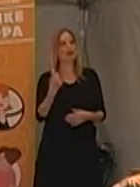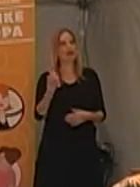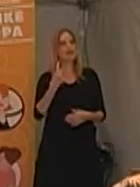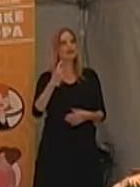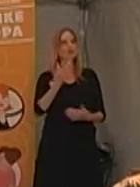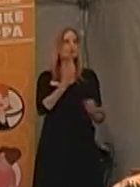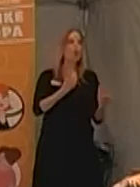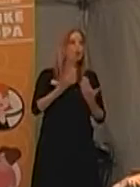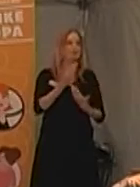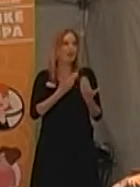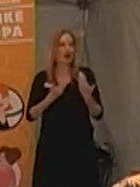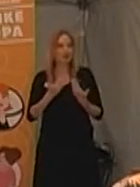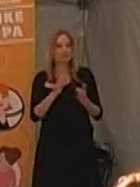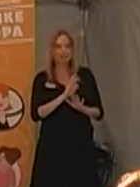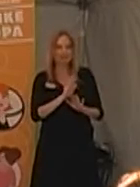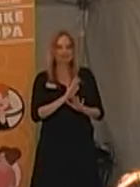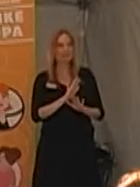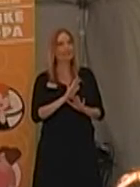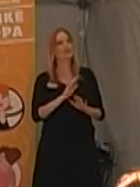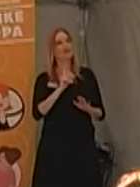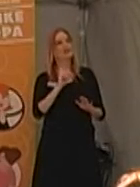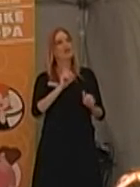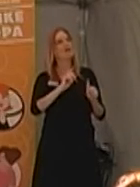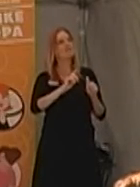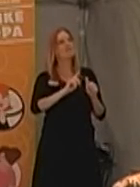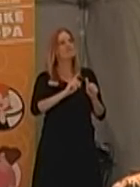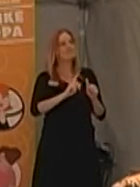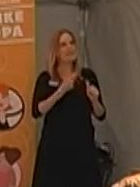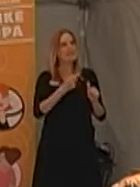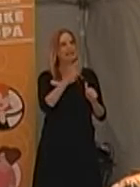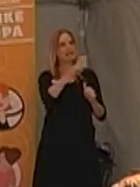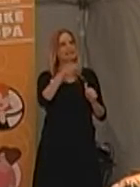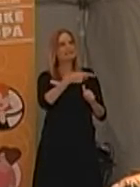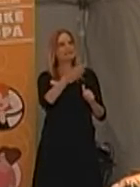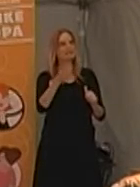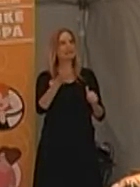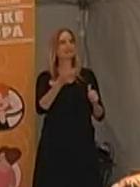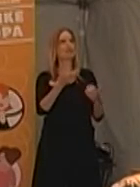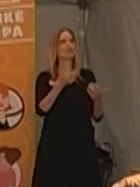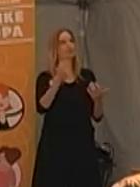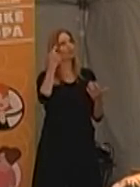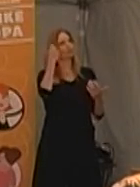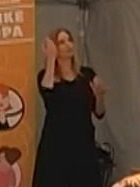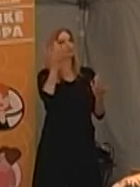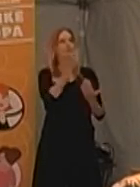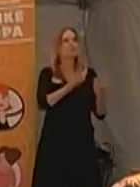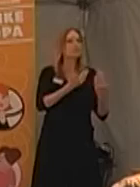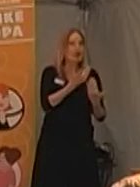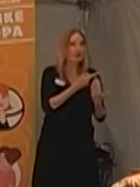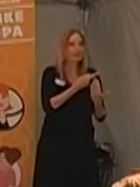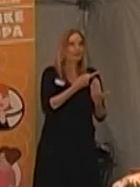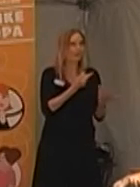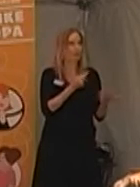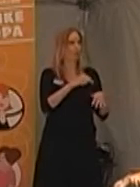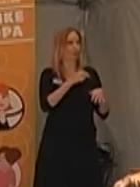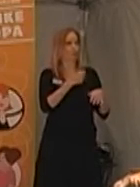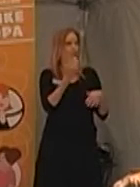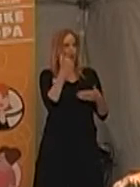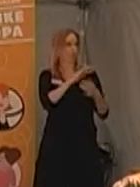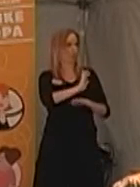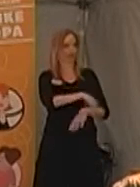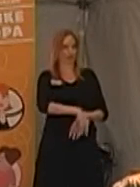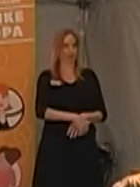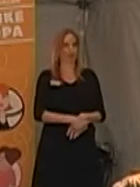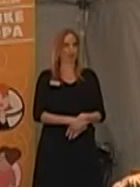social, but they are ultra social. We are so social in our minds that you don't believe it. I mean, when